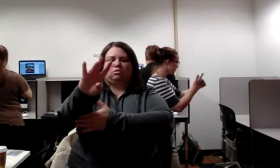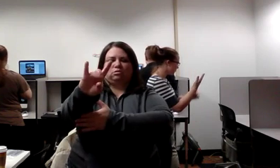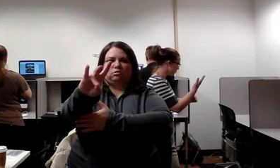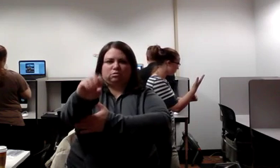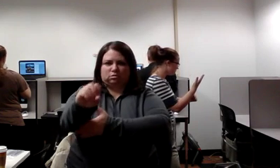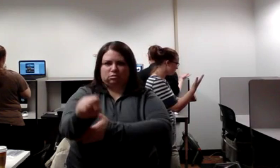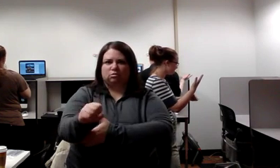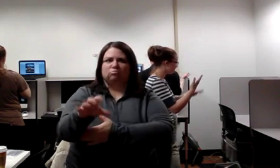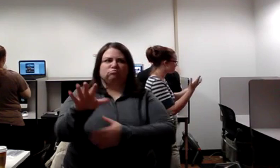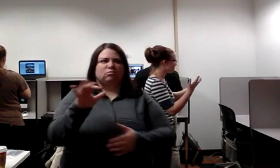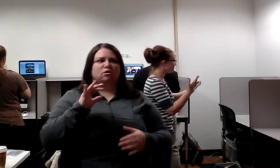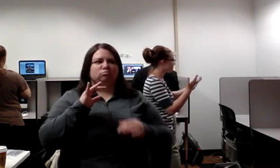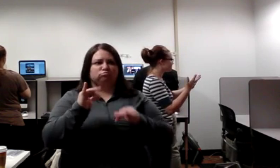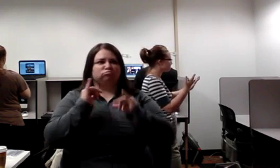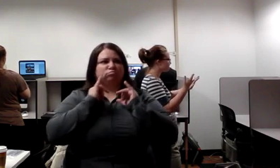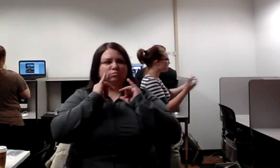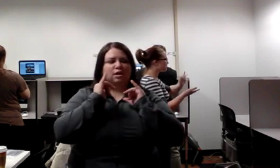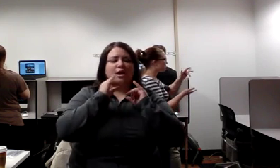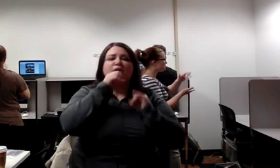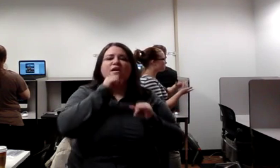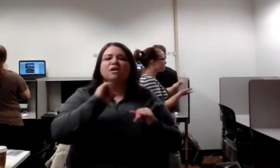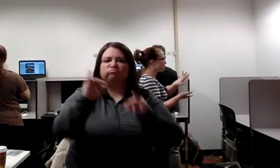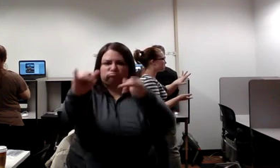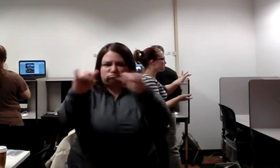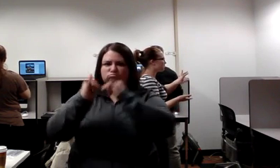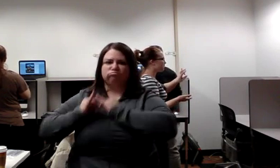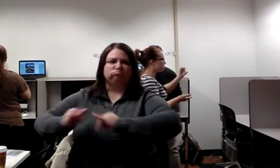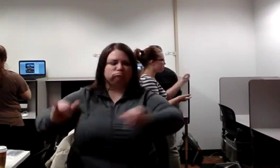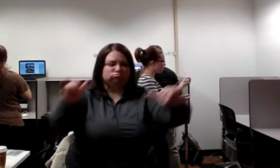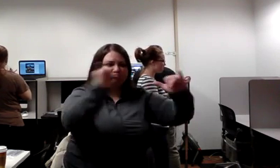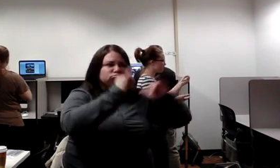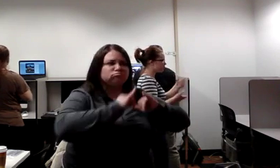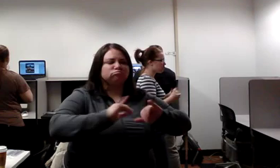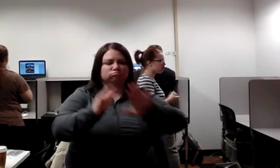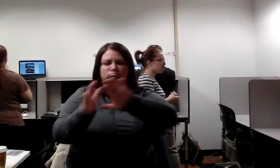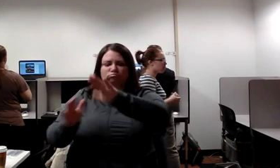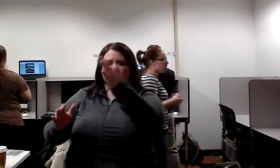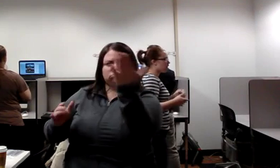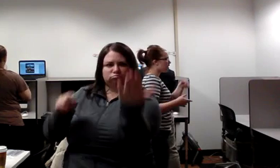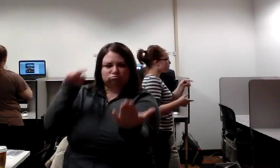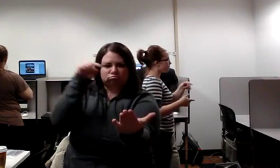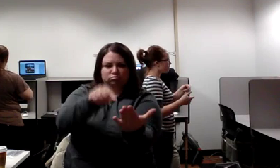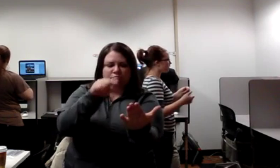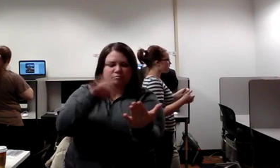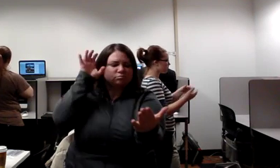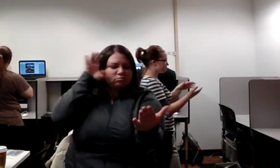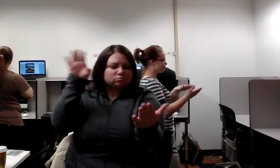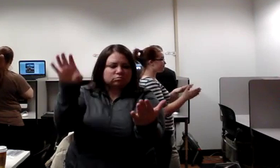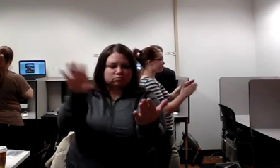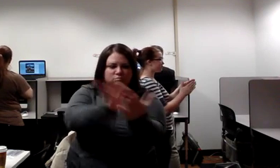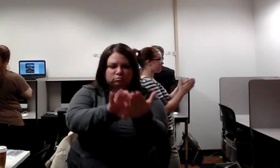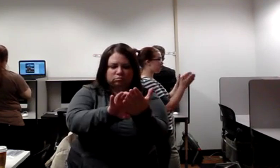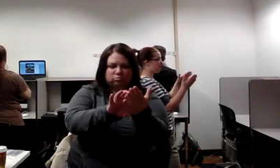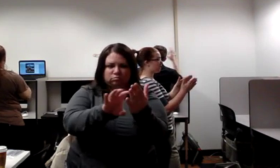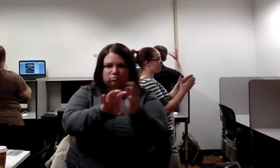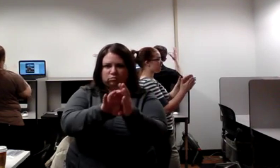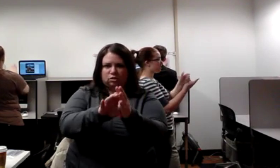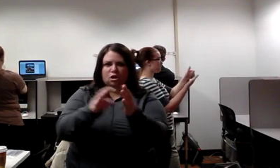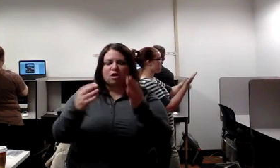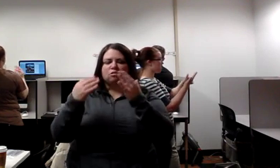your age. On the back cover of their final issue was a photograph of an early morning country road,